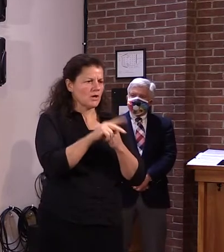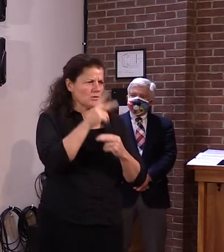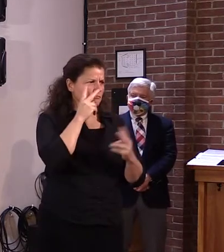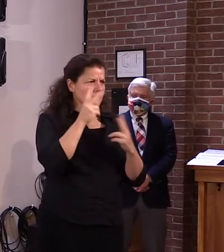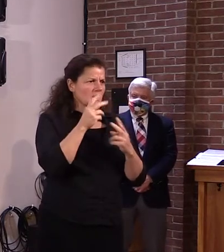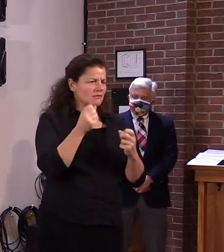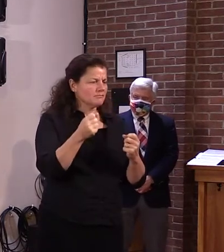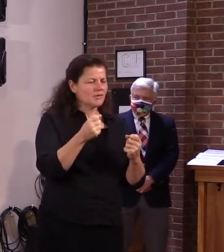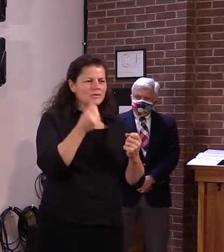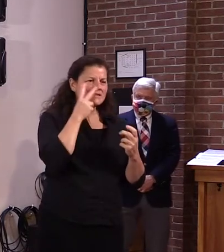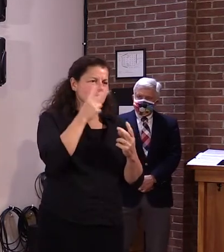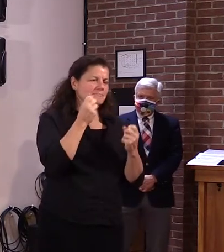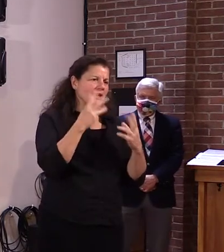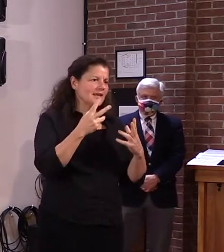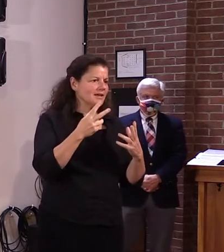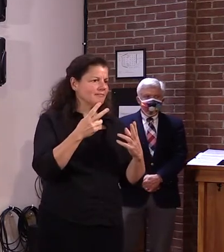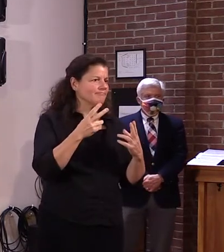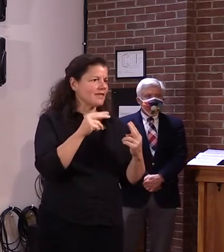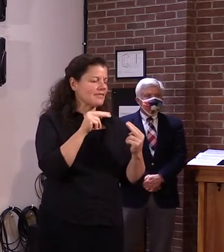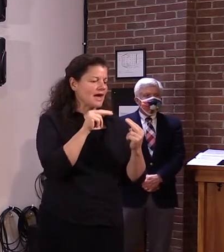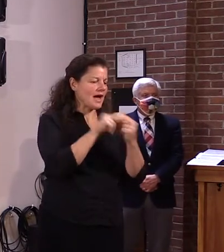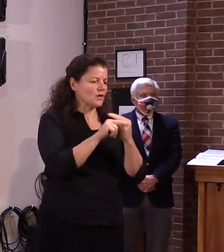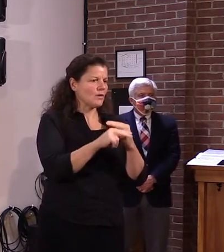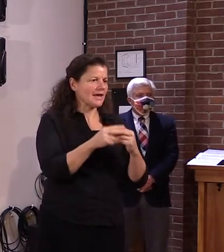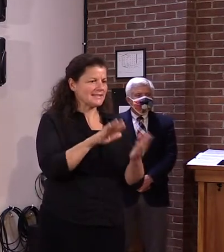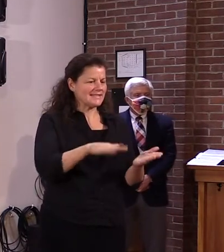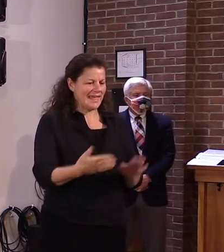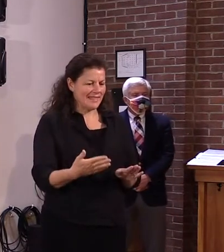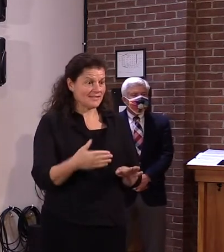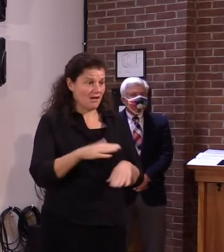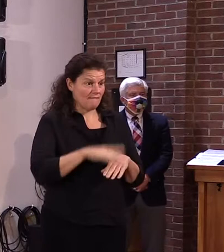large increase in highway deaths this year. And the